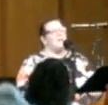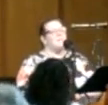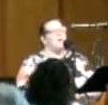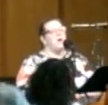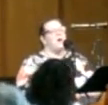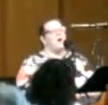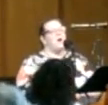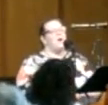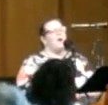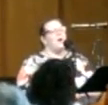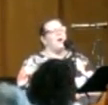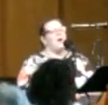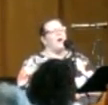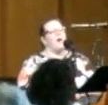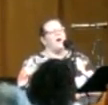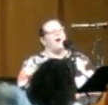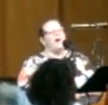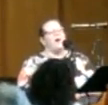There is